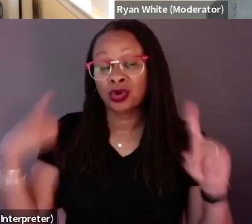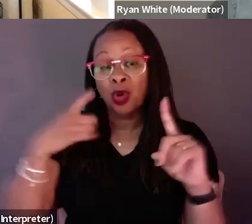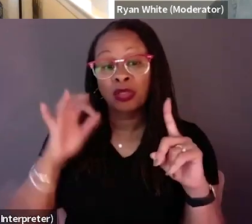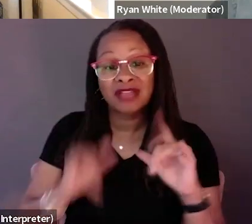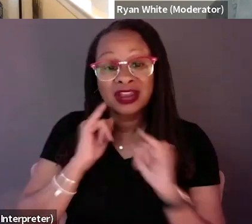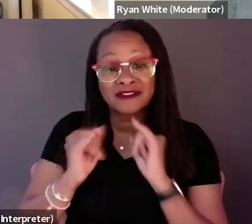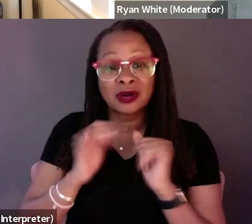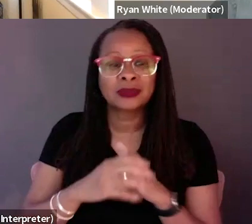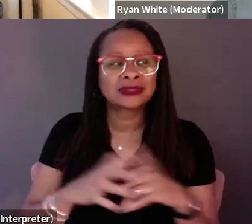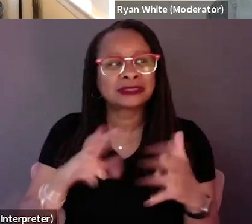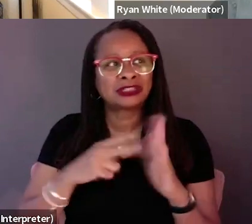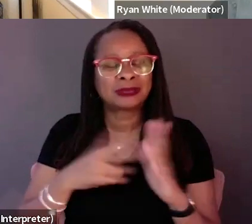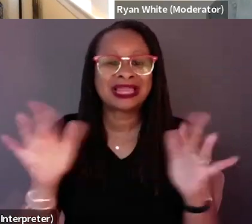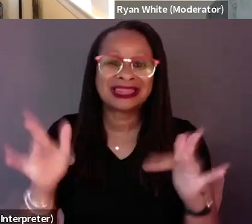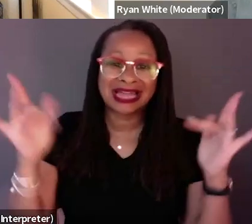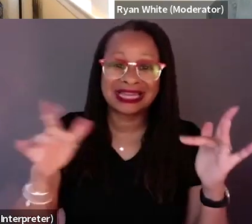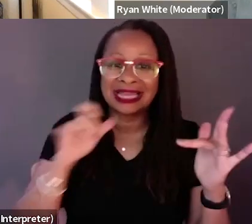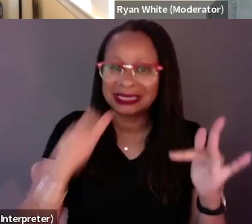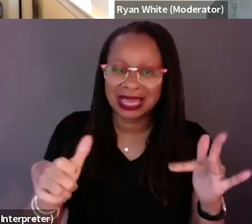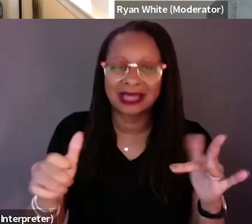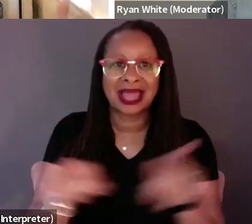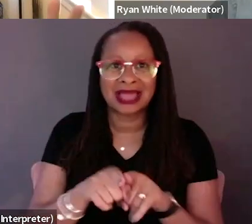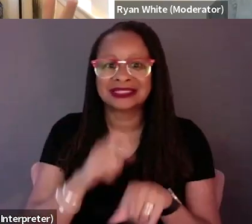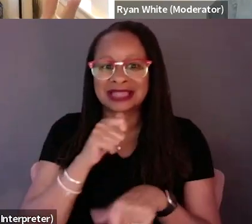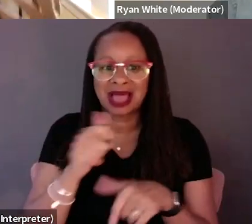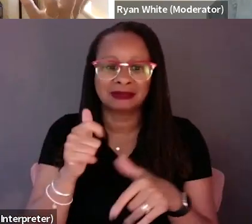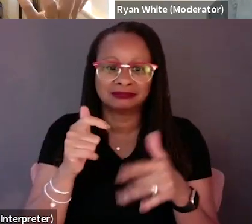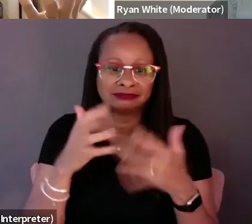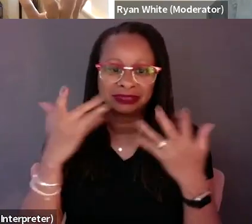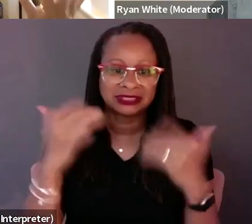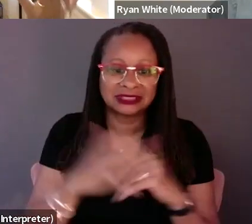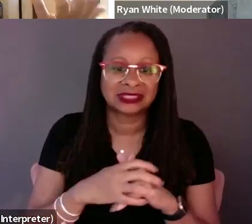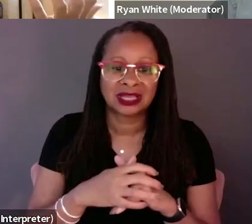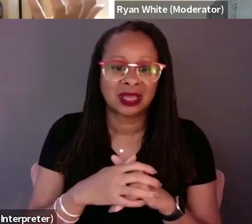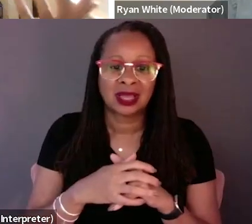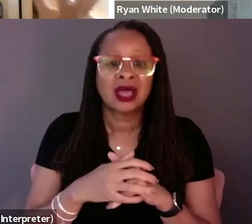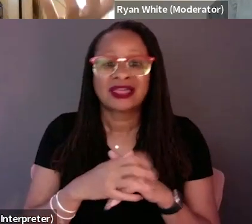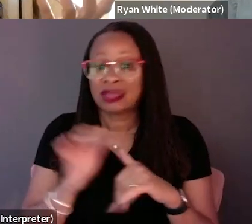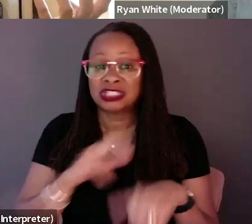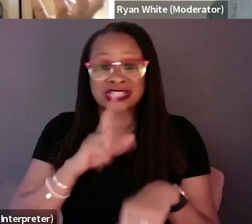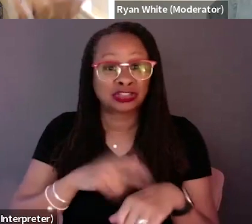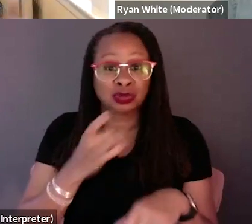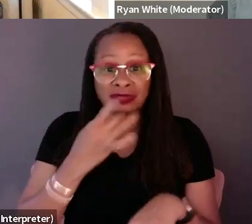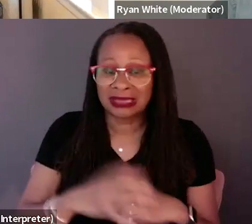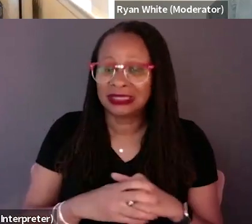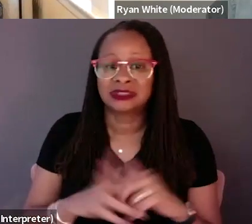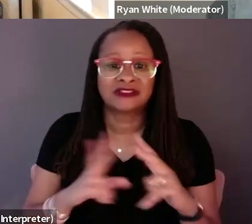not unpleasant as possible way. I don't know if you noticed that those interviews weren't lit. It was all natural